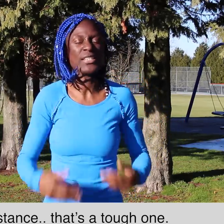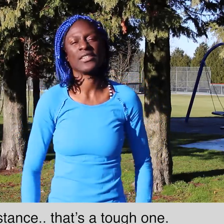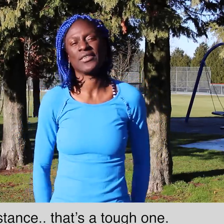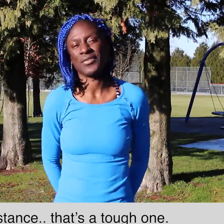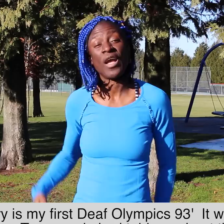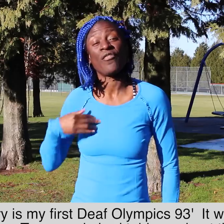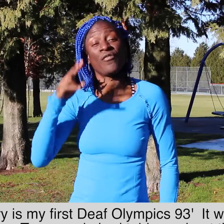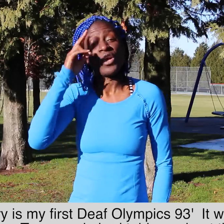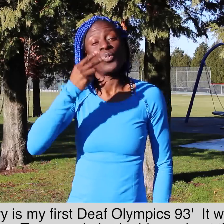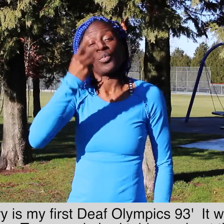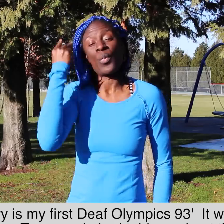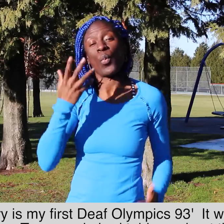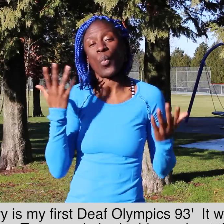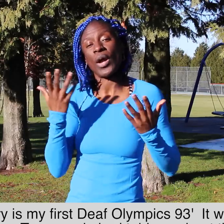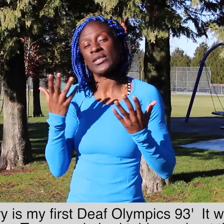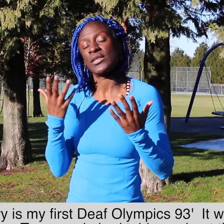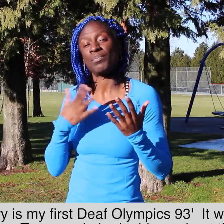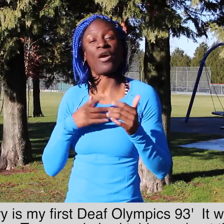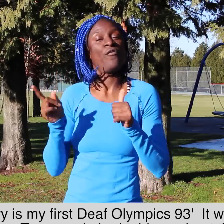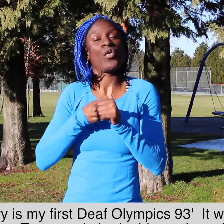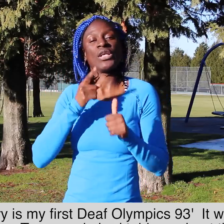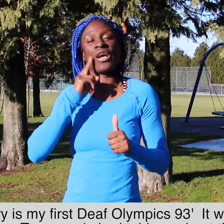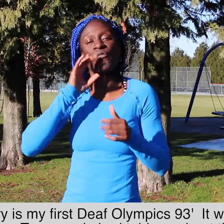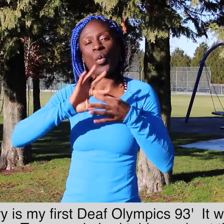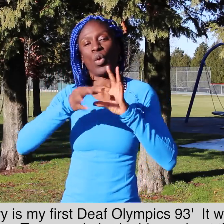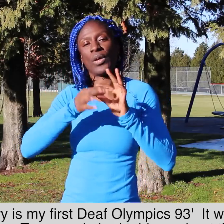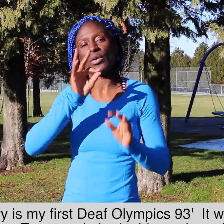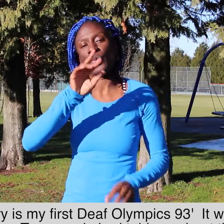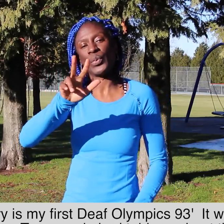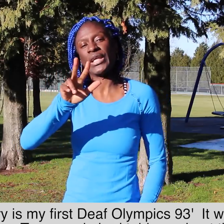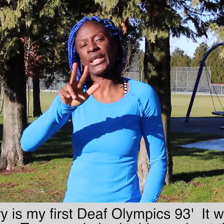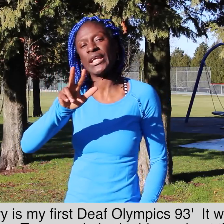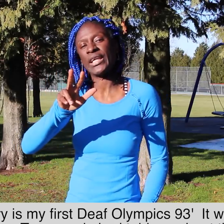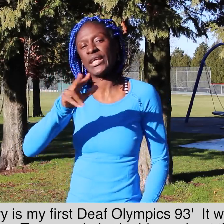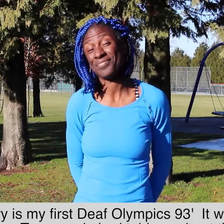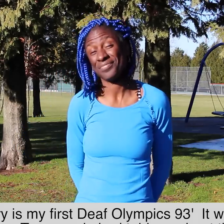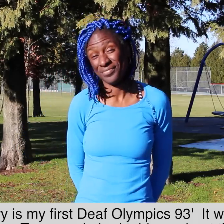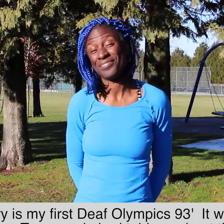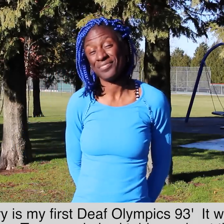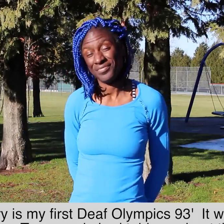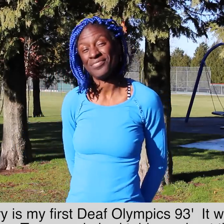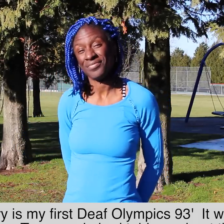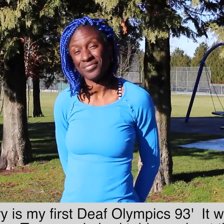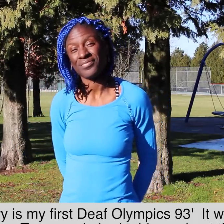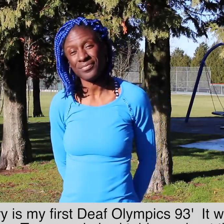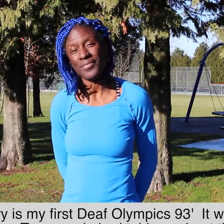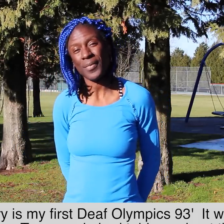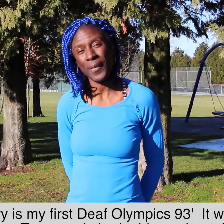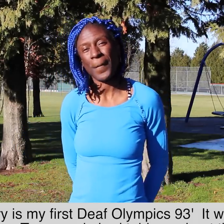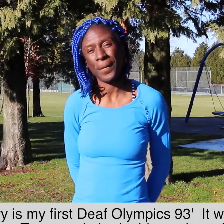I've done. My favorite memory is my first Deaf Olympics in